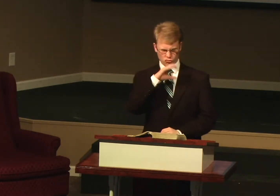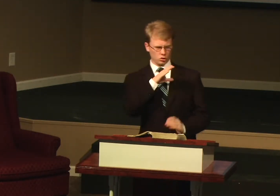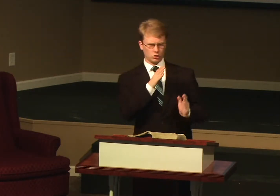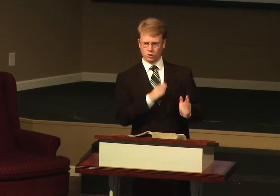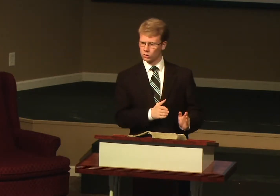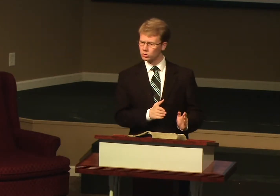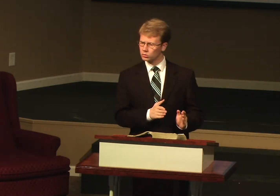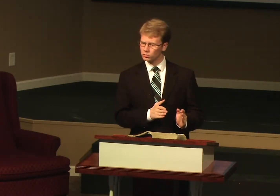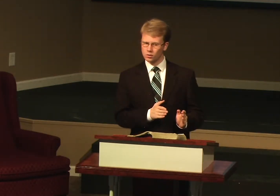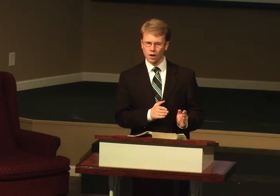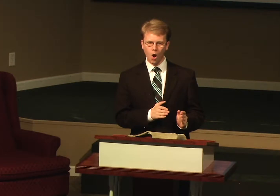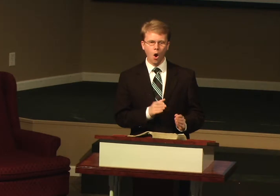strangers